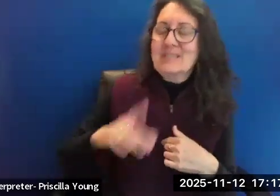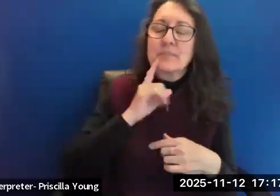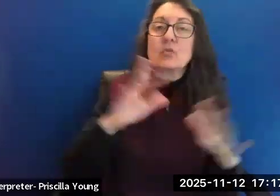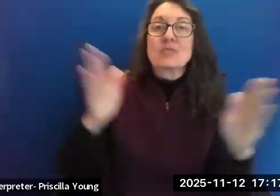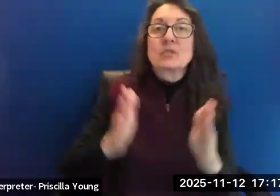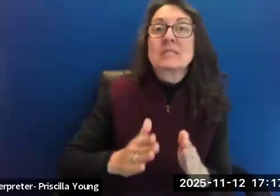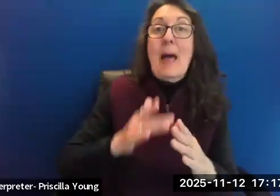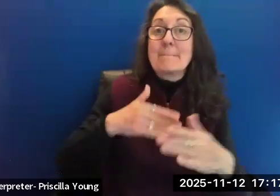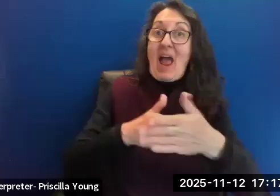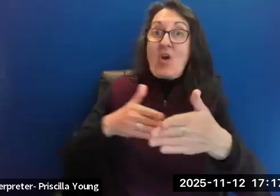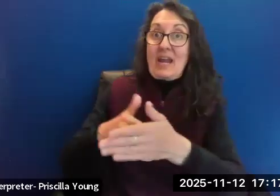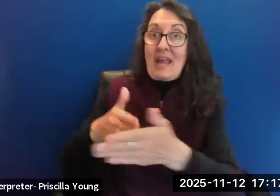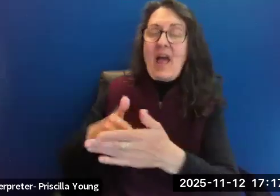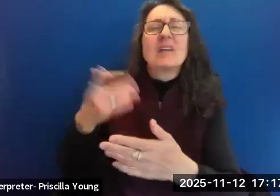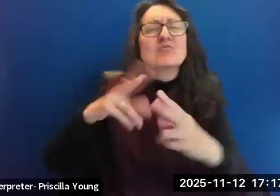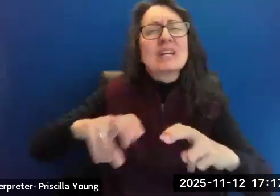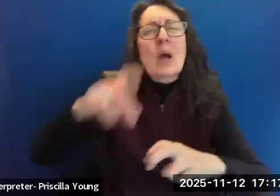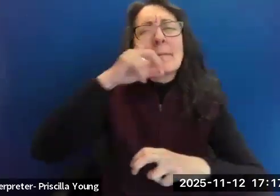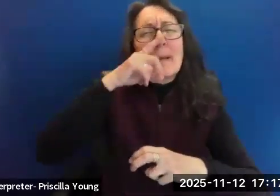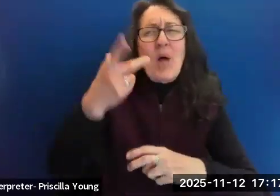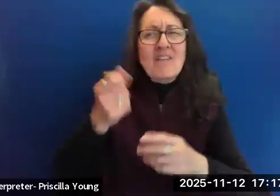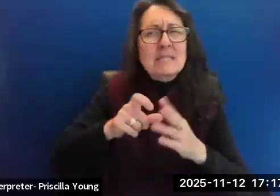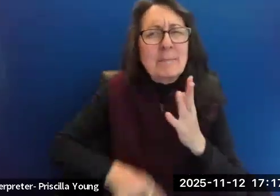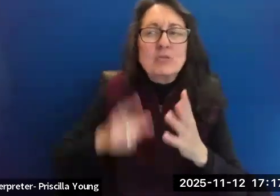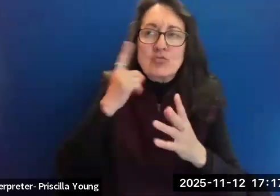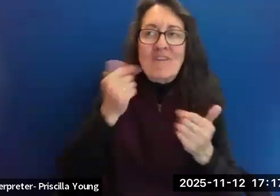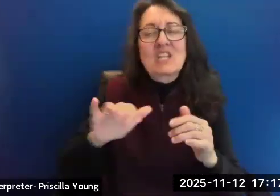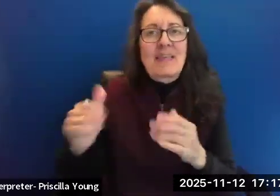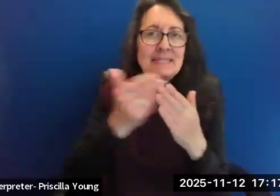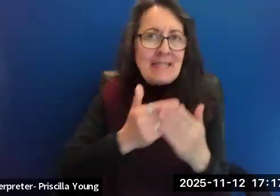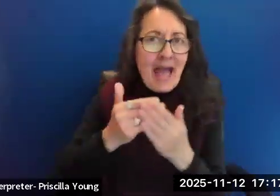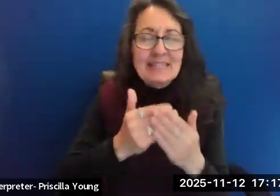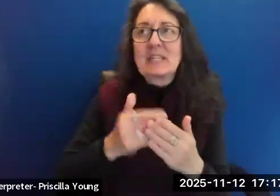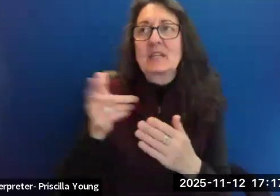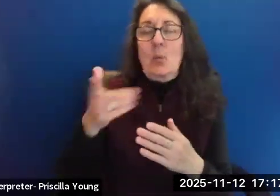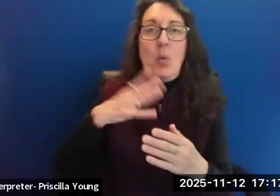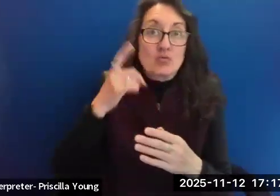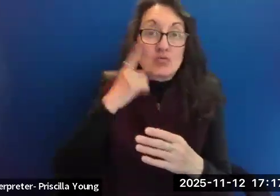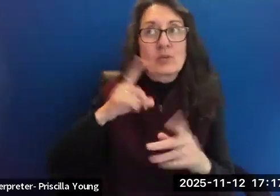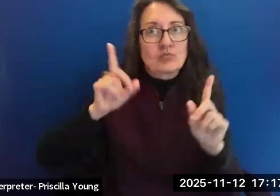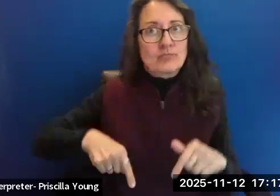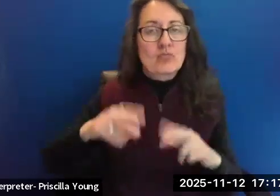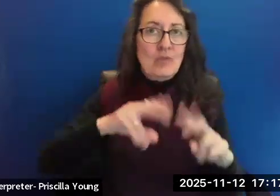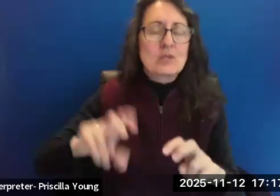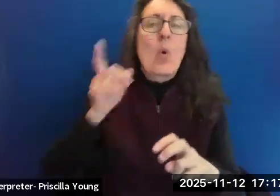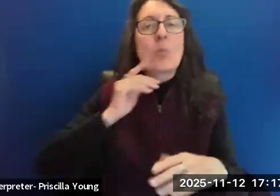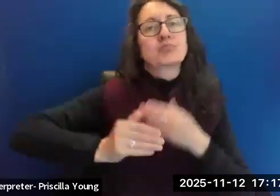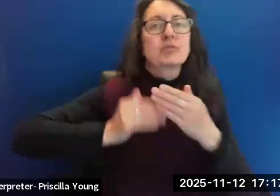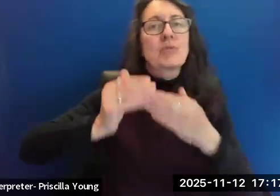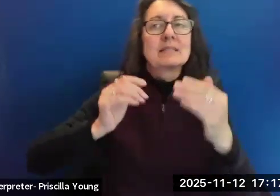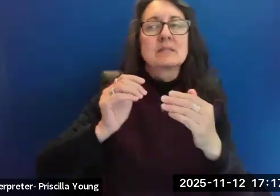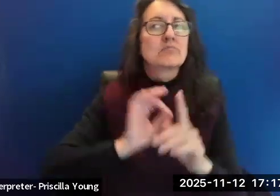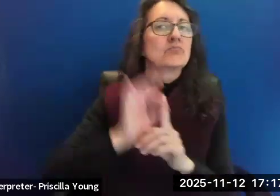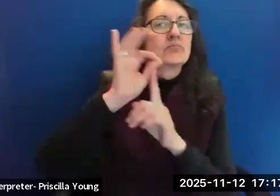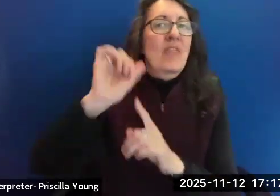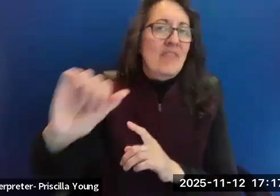with disability from completing their studies, conducting research, or progressing their careers. To